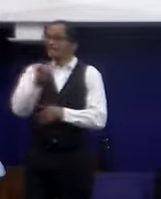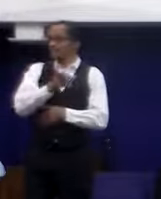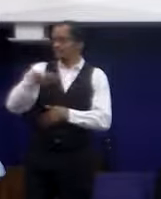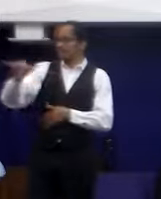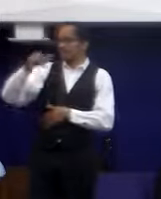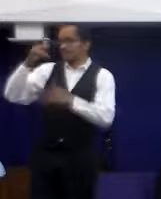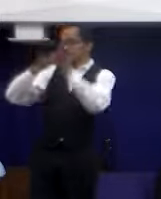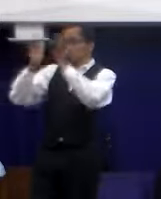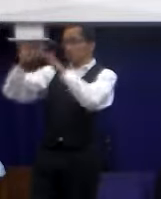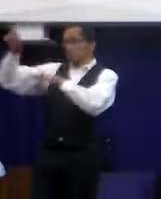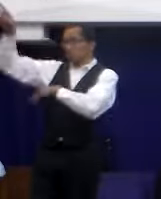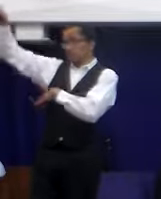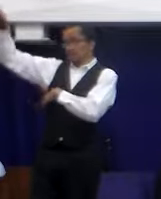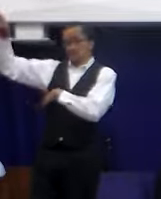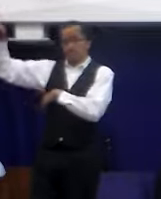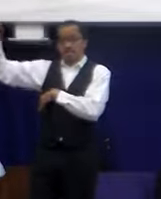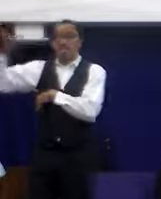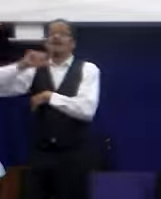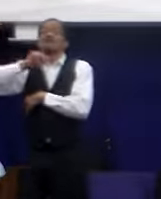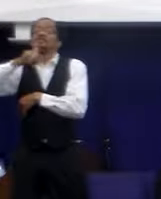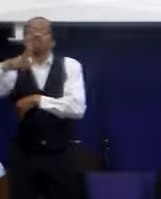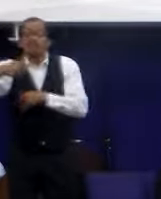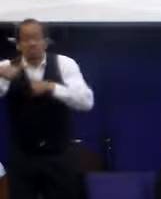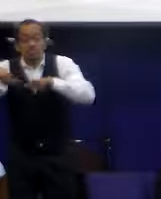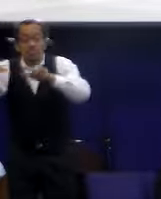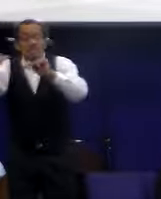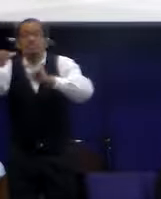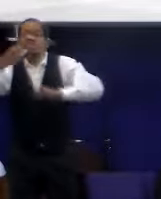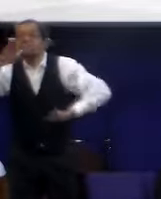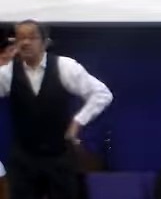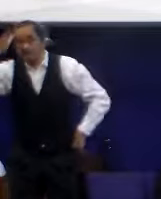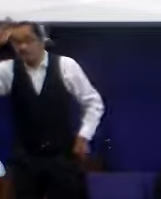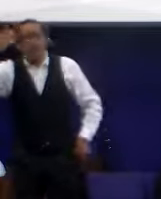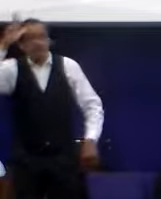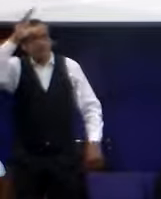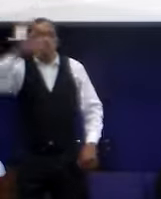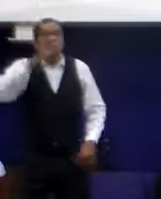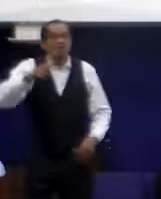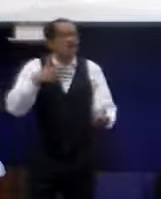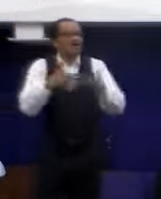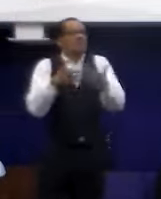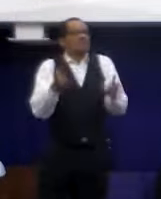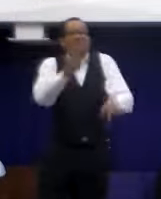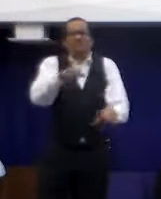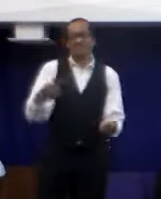do. He's trying to be the granddad, the grandmama, the mom, the dad, whatever you need in this life. Hallelujah. And when we